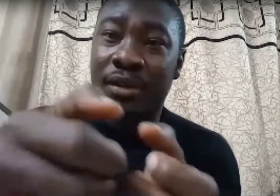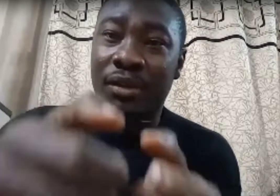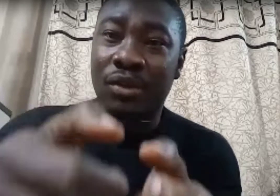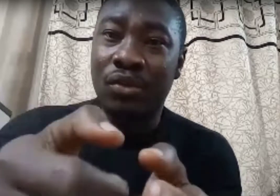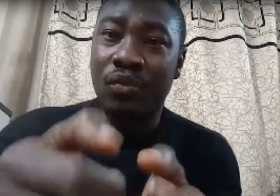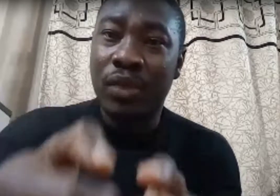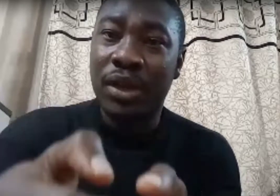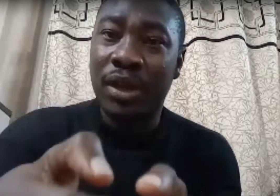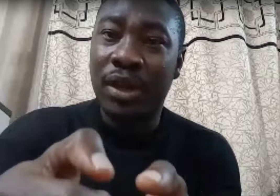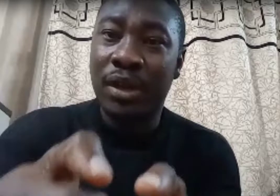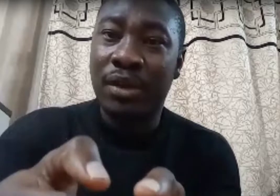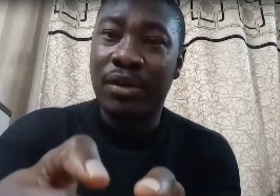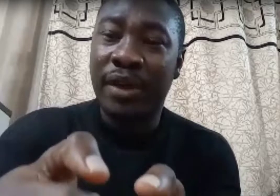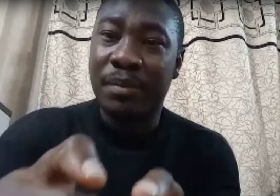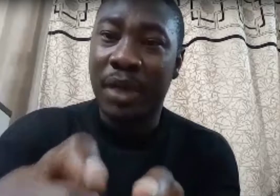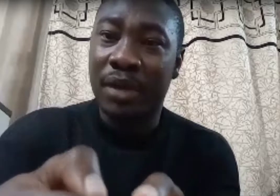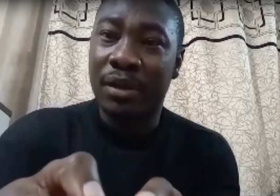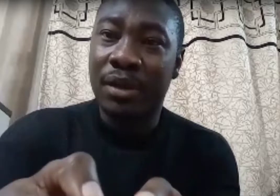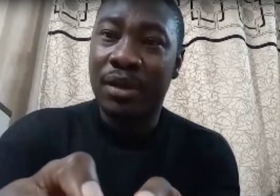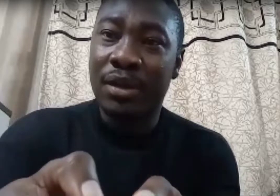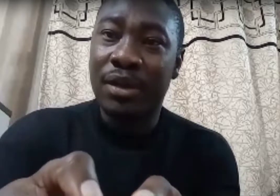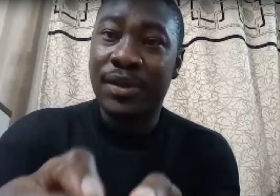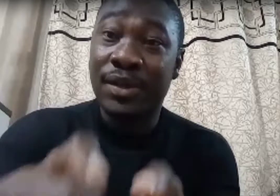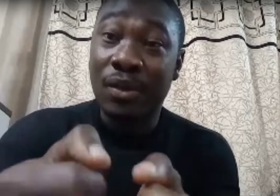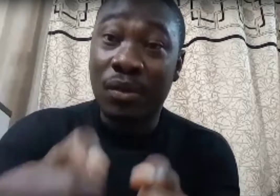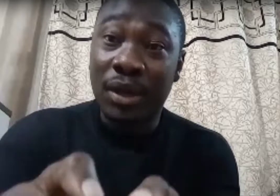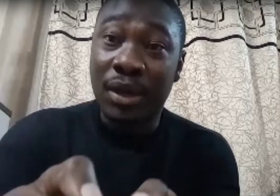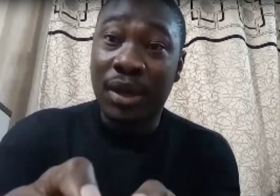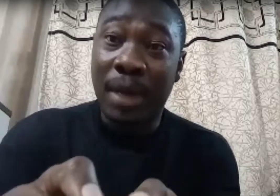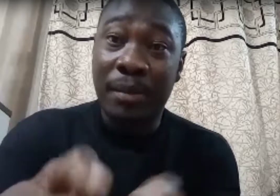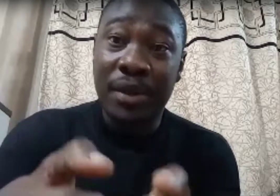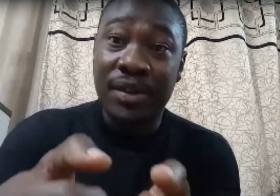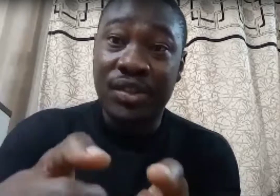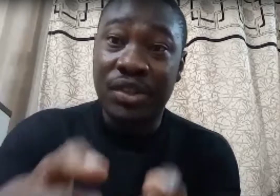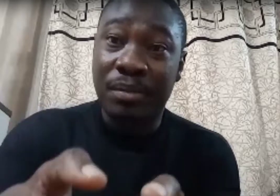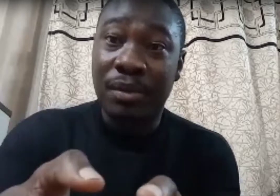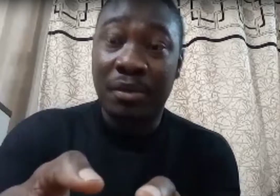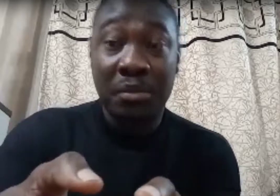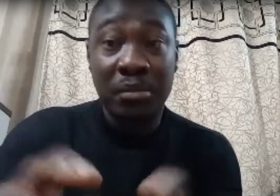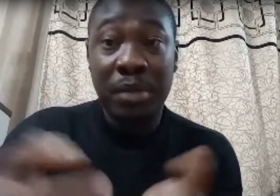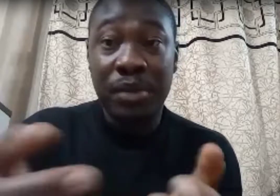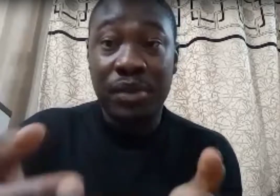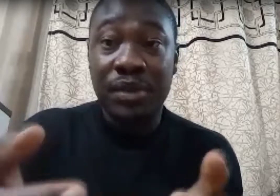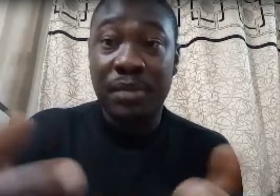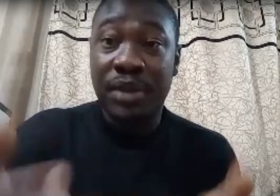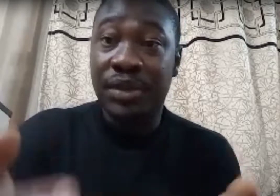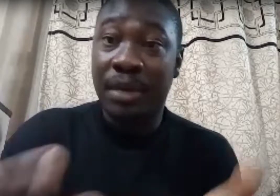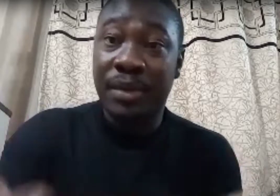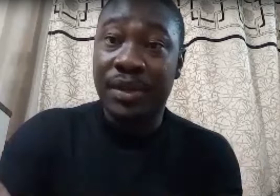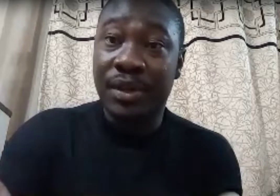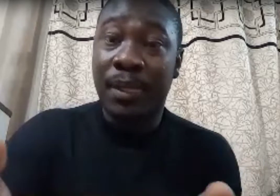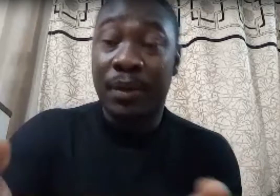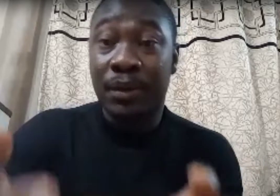just imagine a carpenter, an apprentice carpenter. You know, if he has a very caring